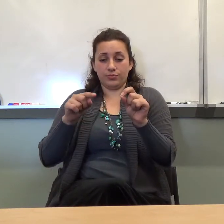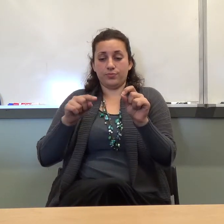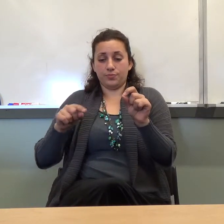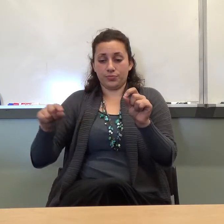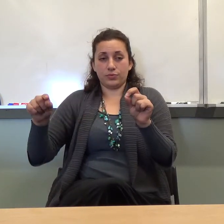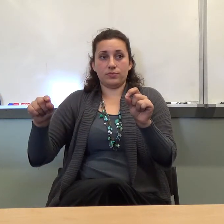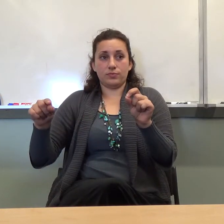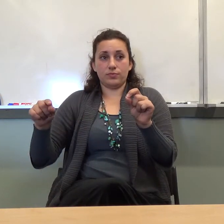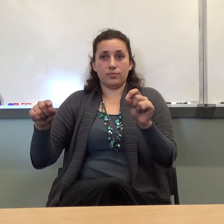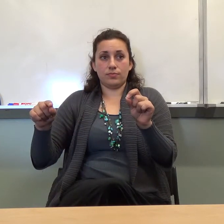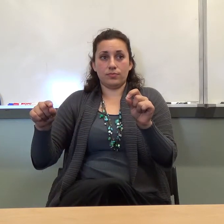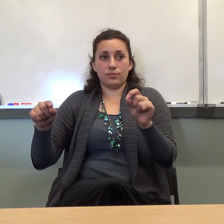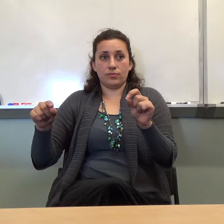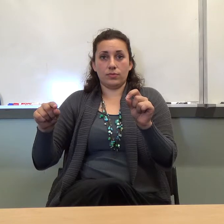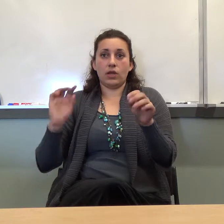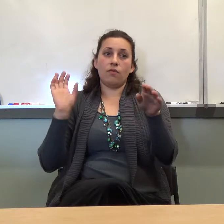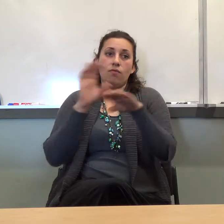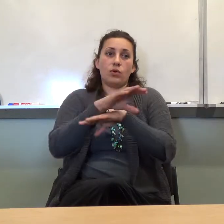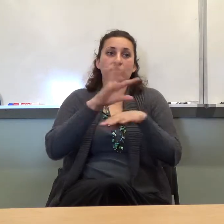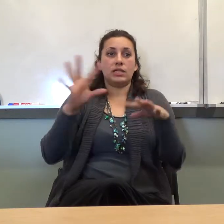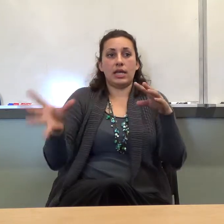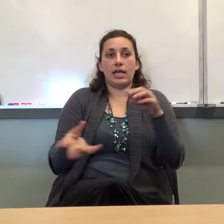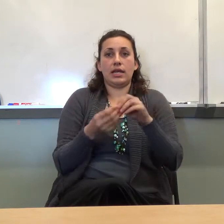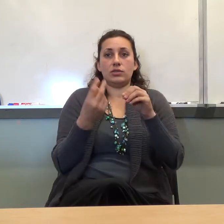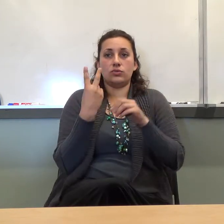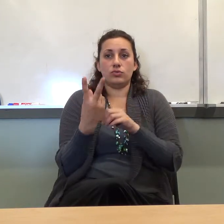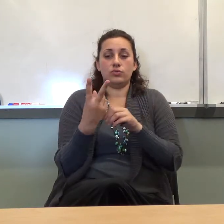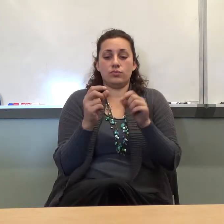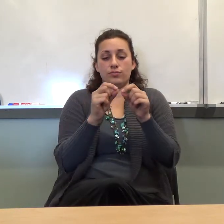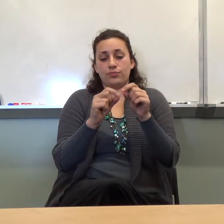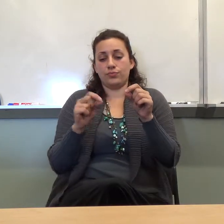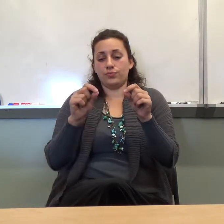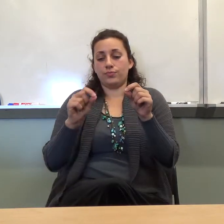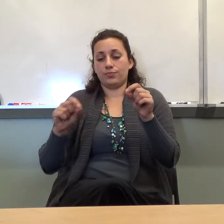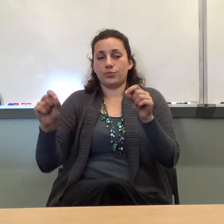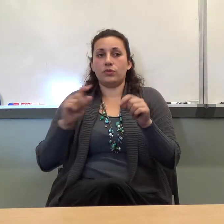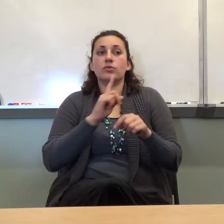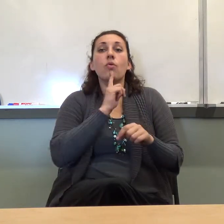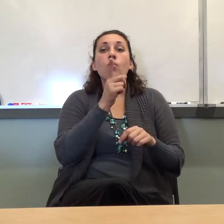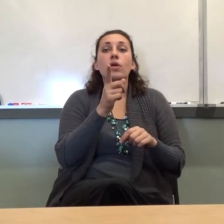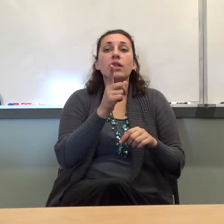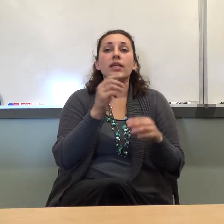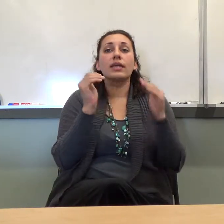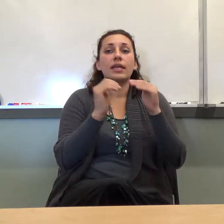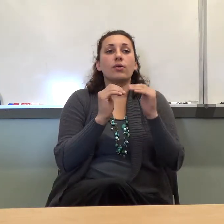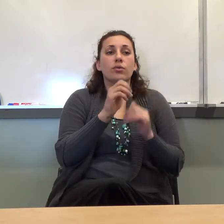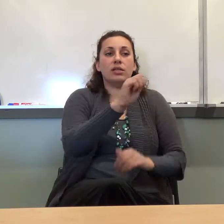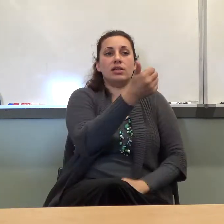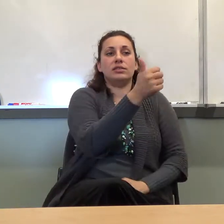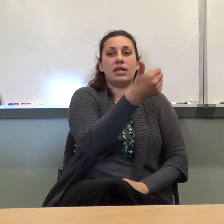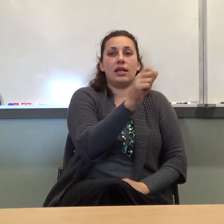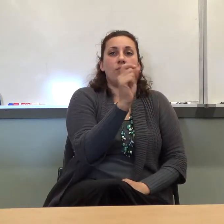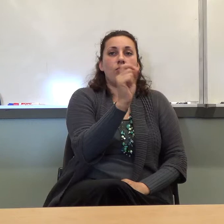and force it to have two places to the right. This is 10.24. All right, now let's see what we have.